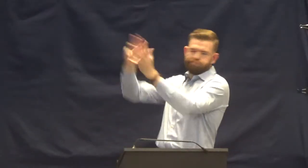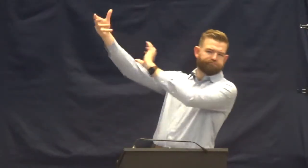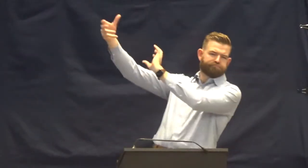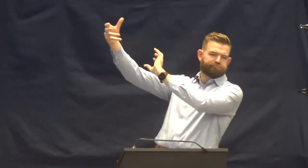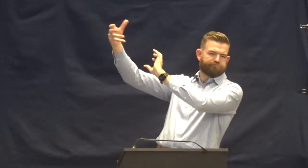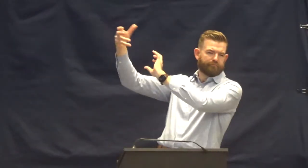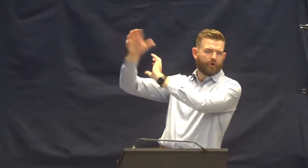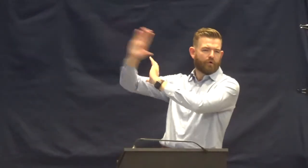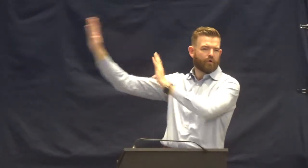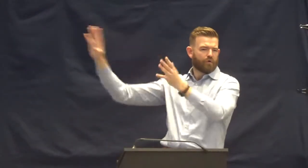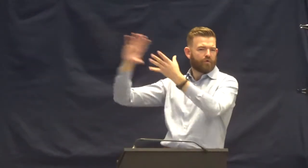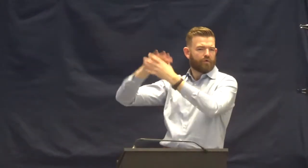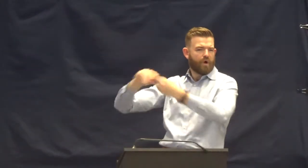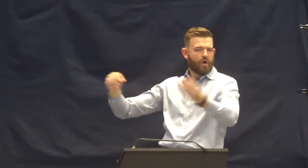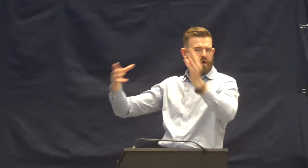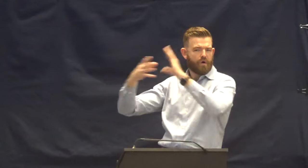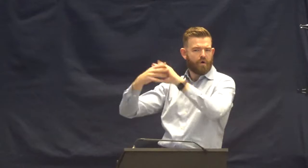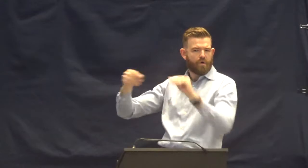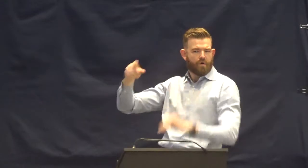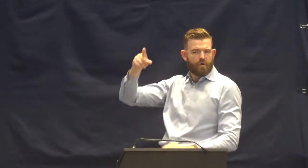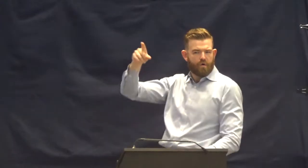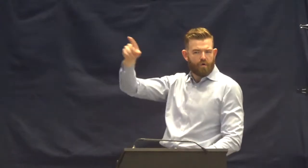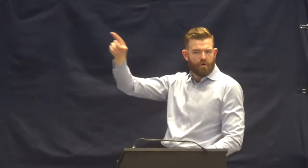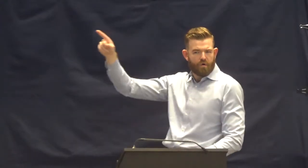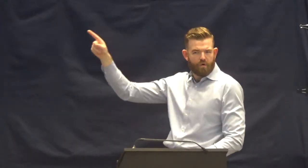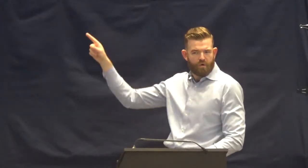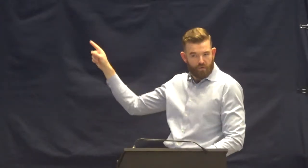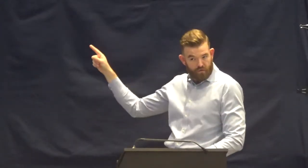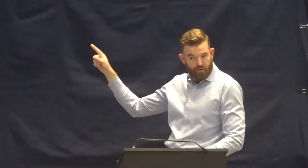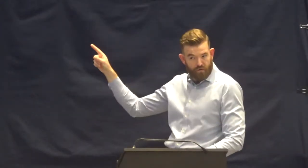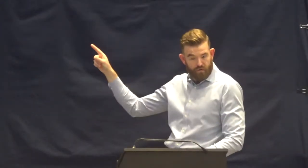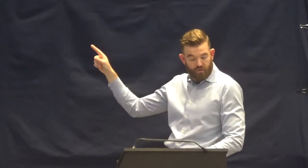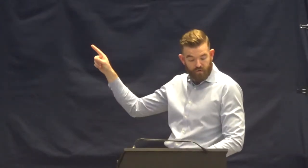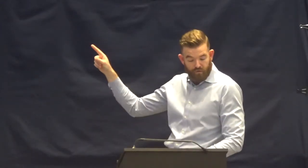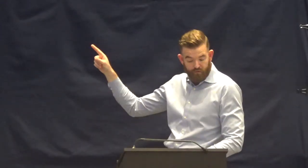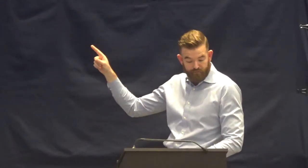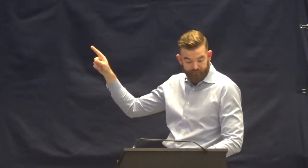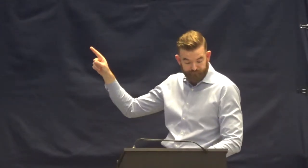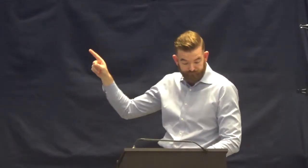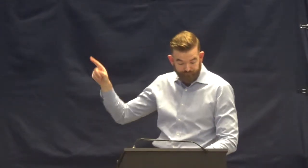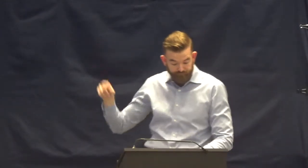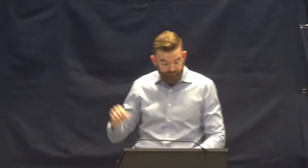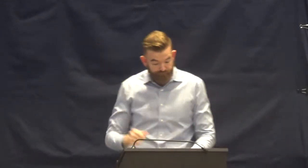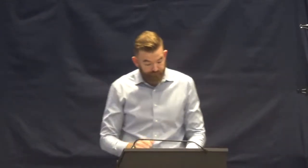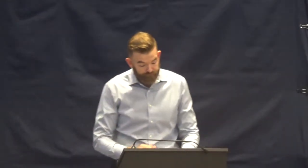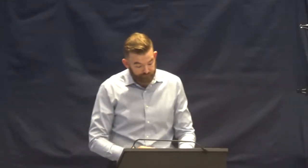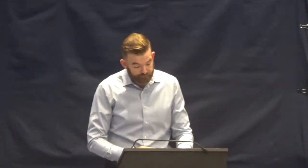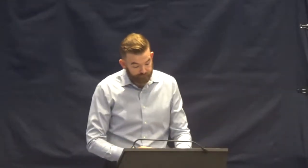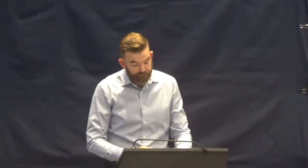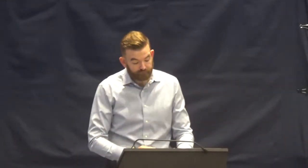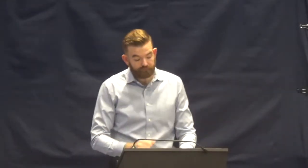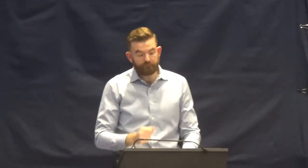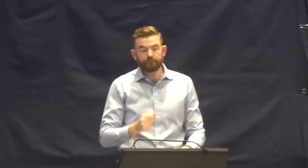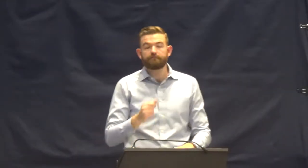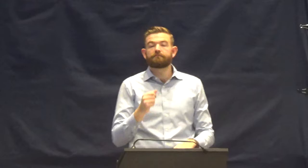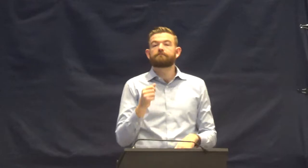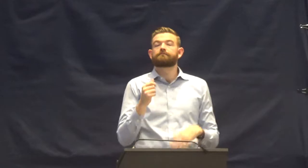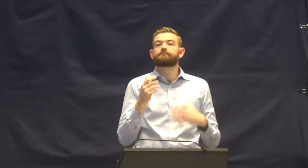in were not saving them, were not helping them, so their story is in direct opposition